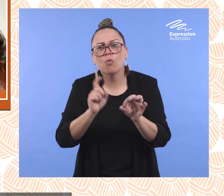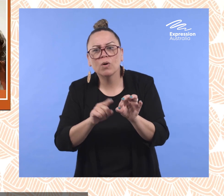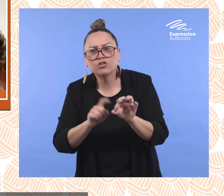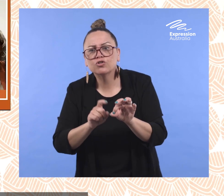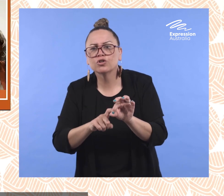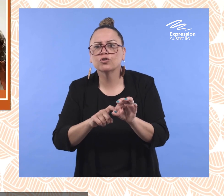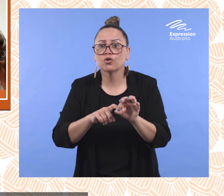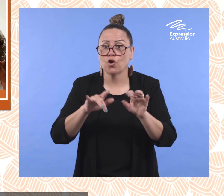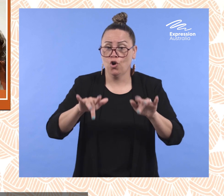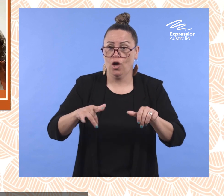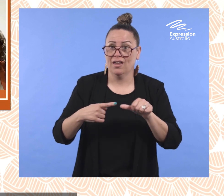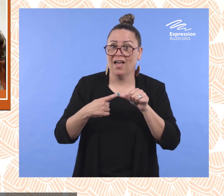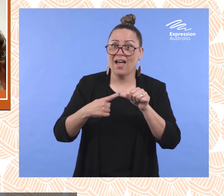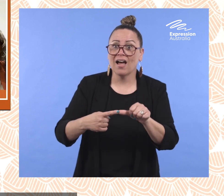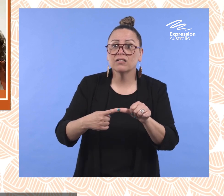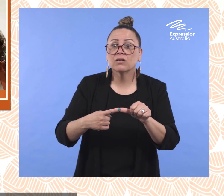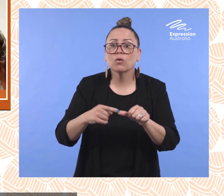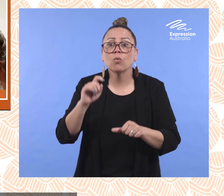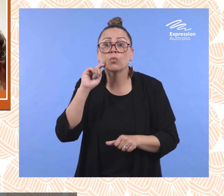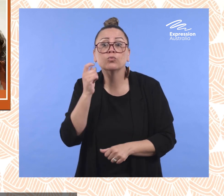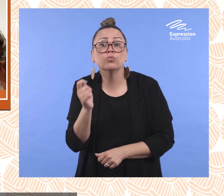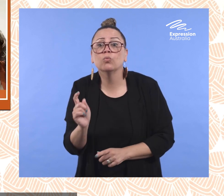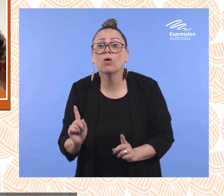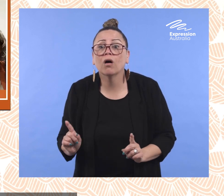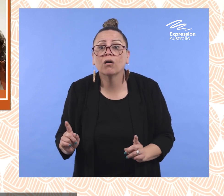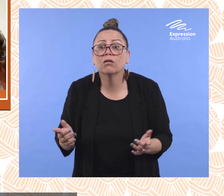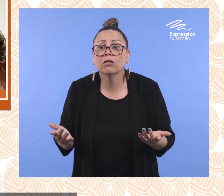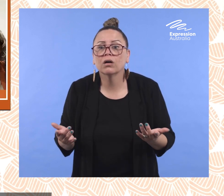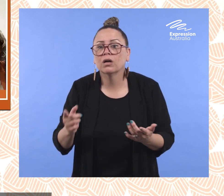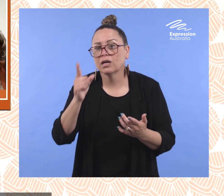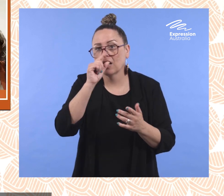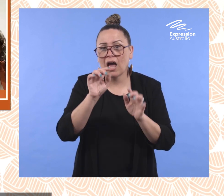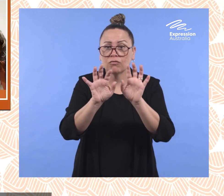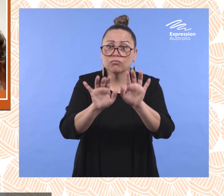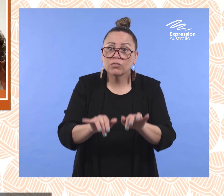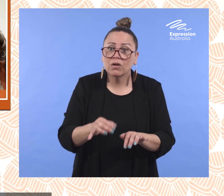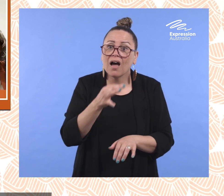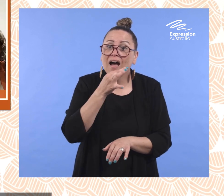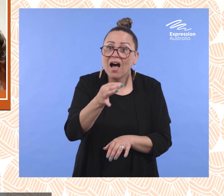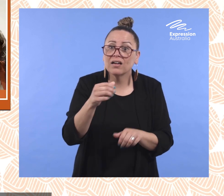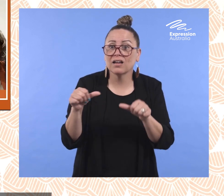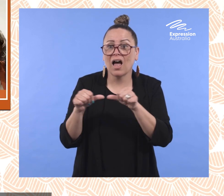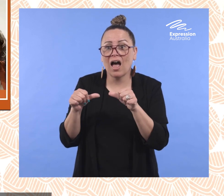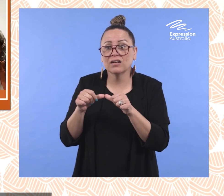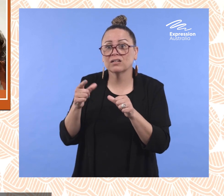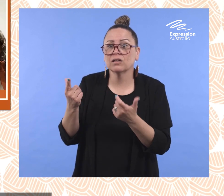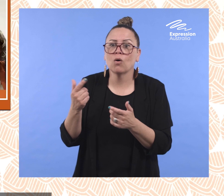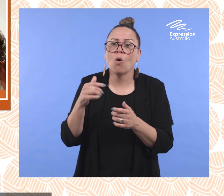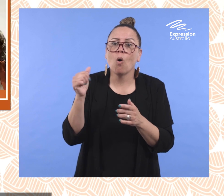more questions that we haven't answered today, we will take them to Ask Aunty or Ask an Ally.